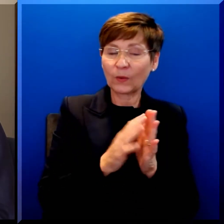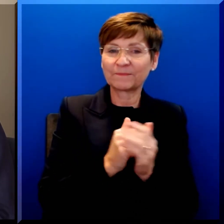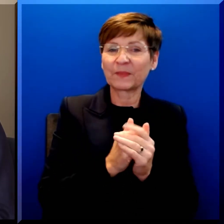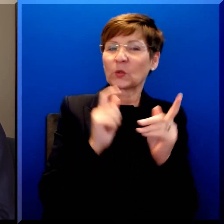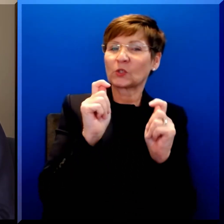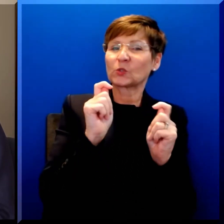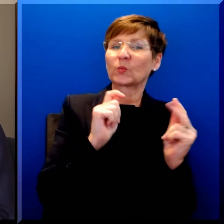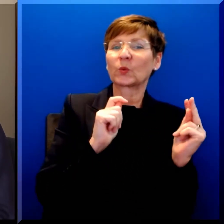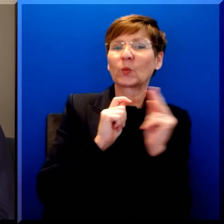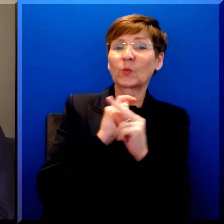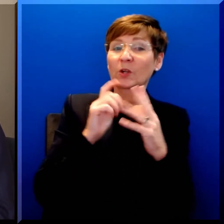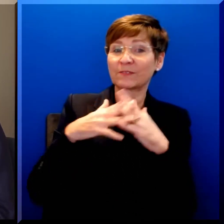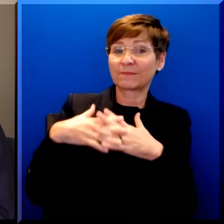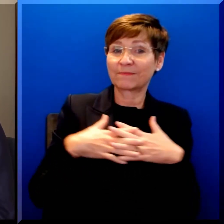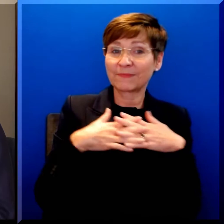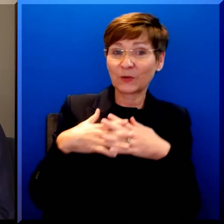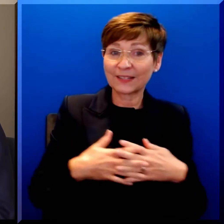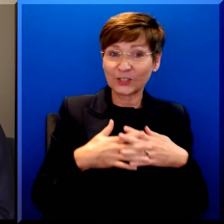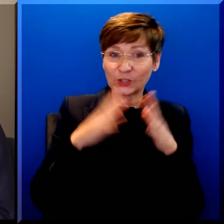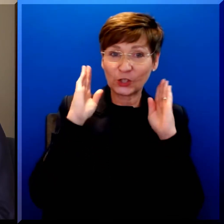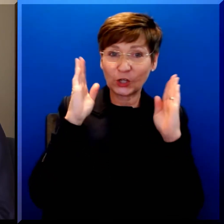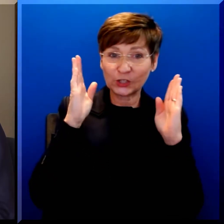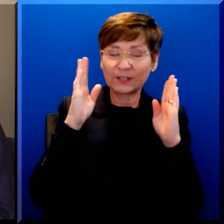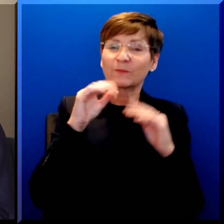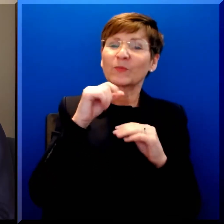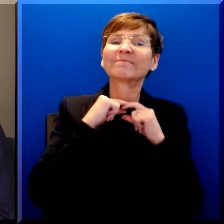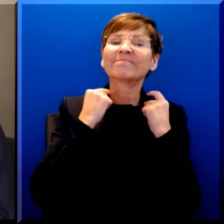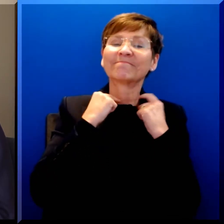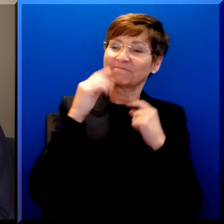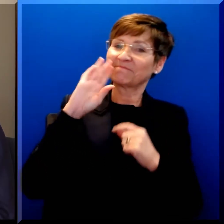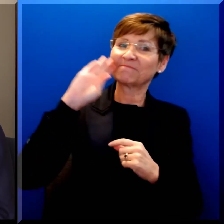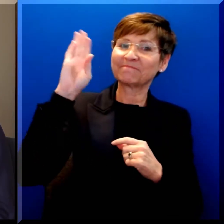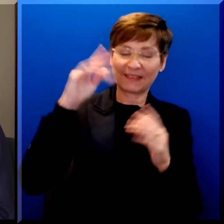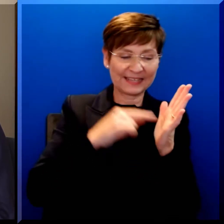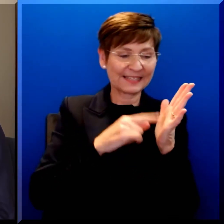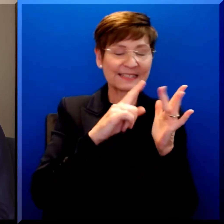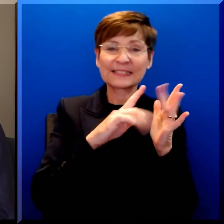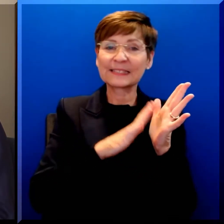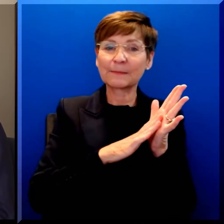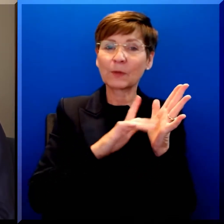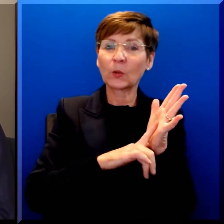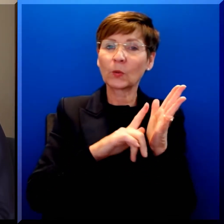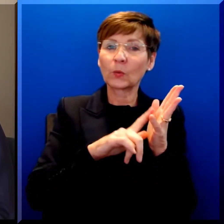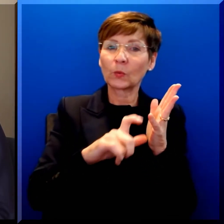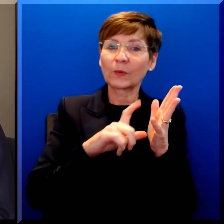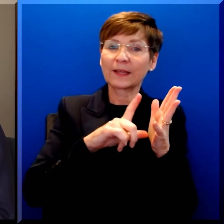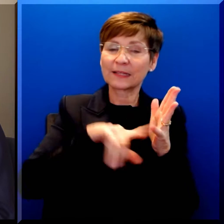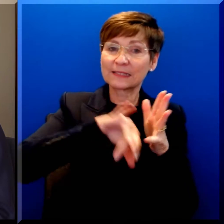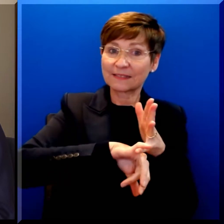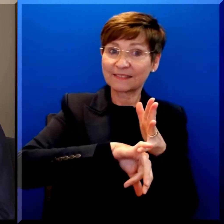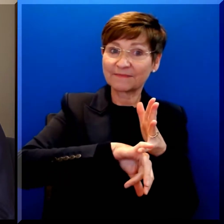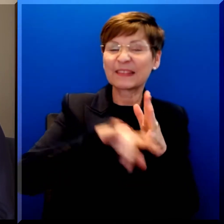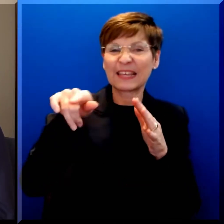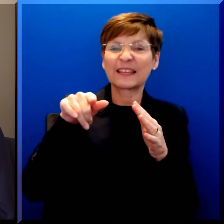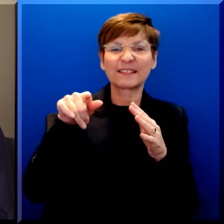Church online shortly with our speaker Tim Lucas, who is the founder and lead pastor of Liquid